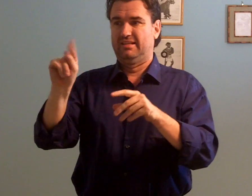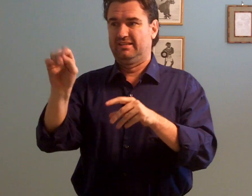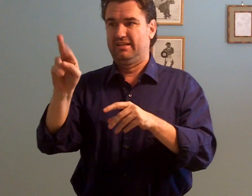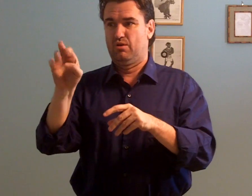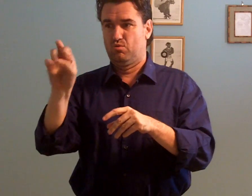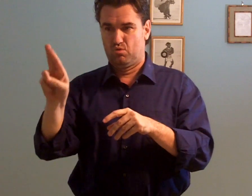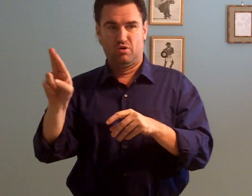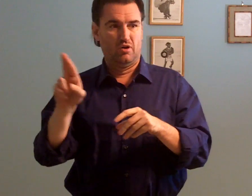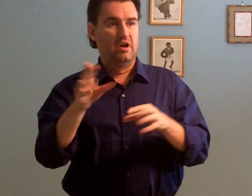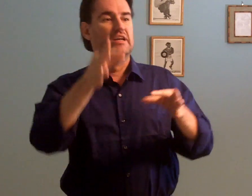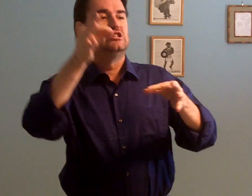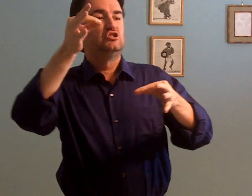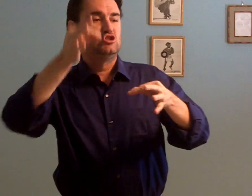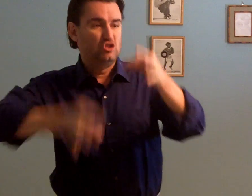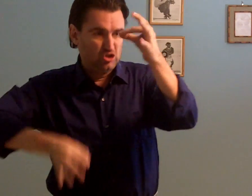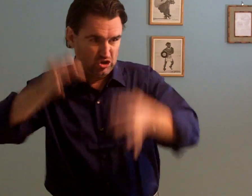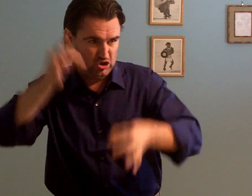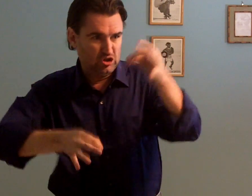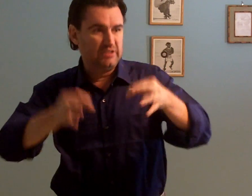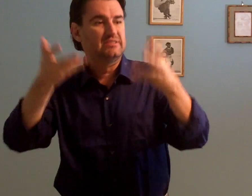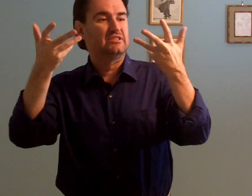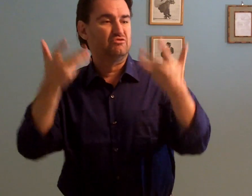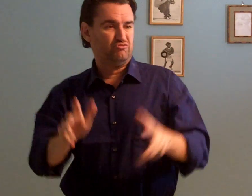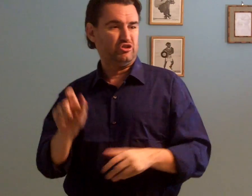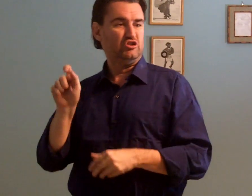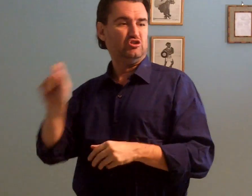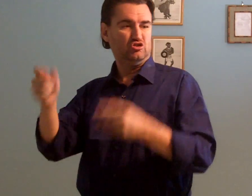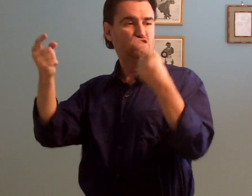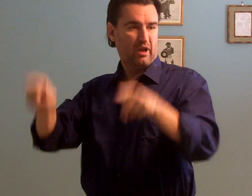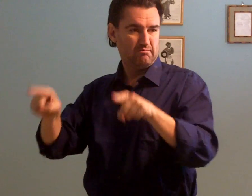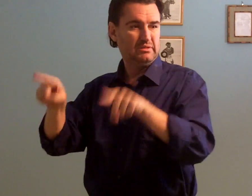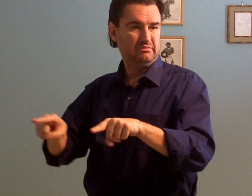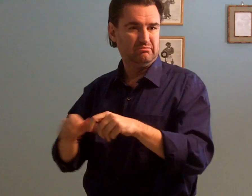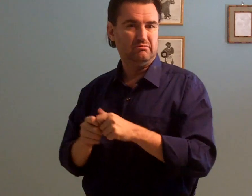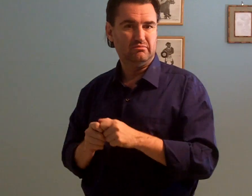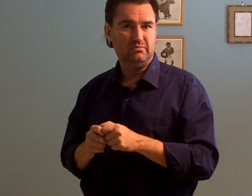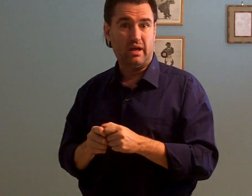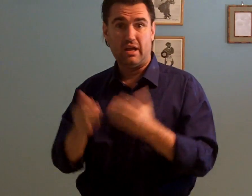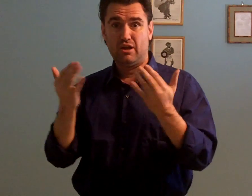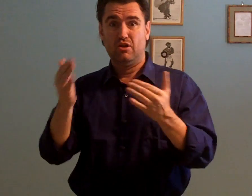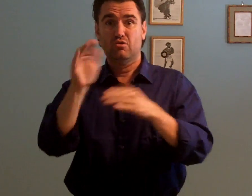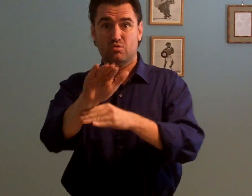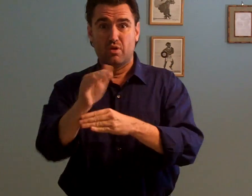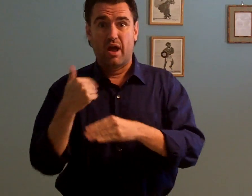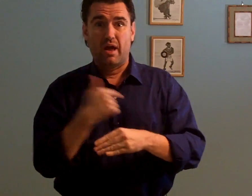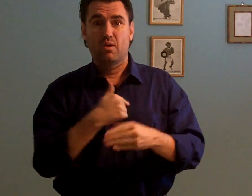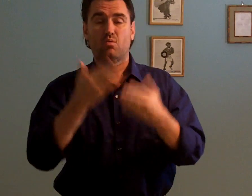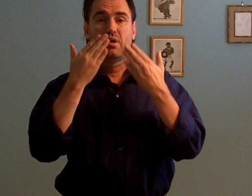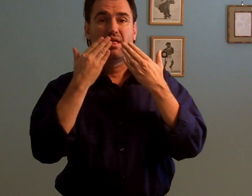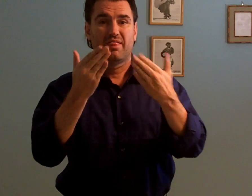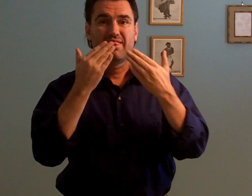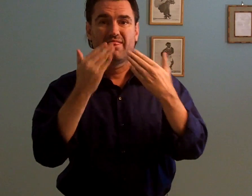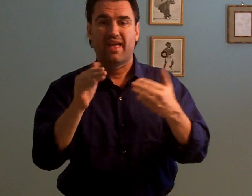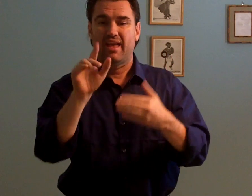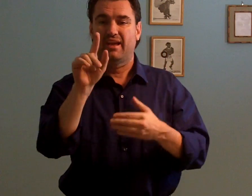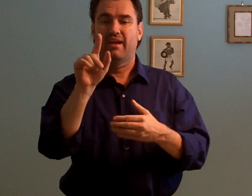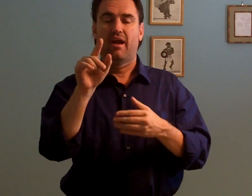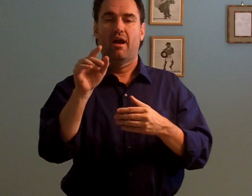Tonight, we give thanks to the countless intelligence and counterterrorism professionals who've worked tirelessly to achieve this outcome. The